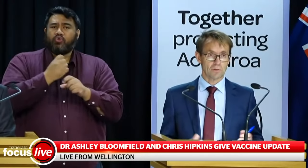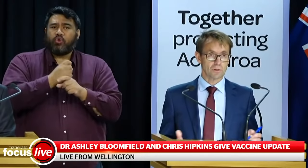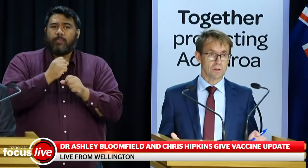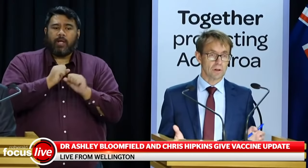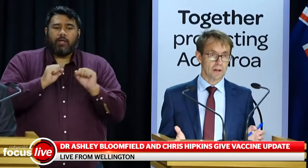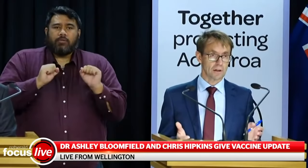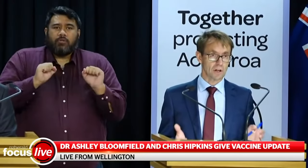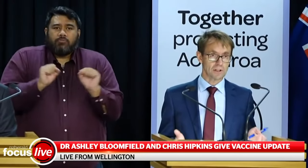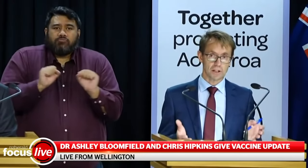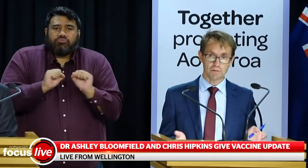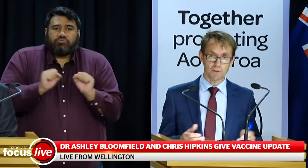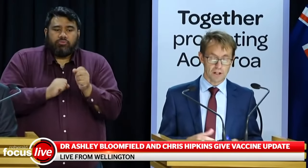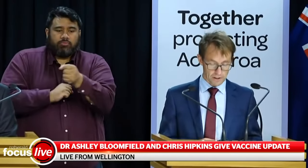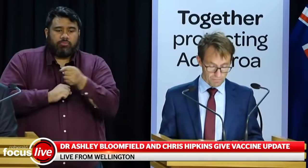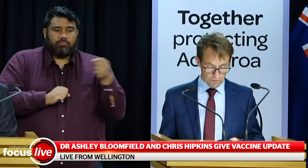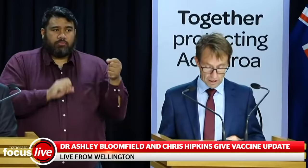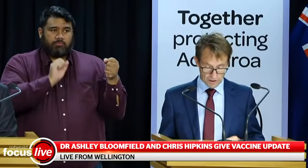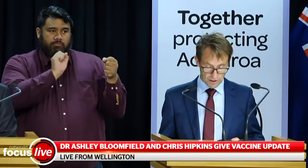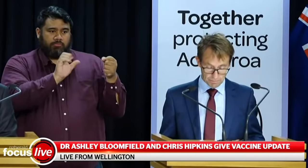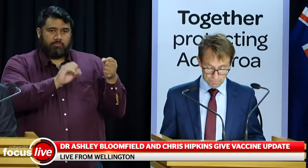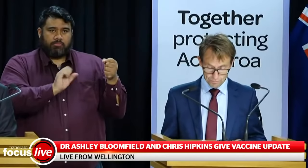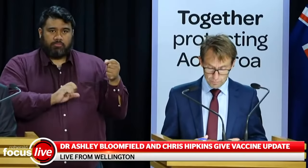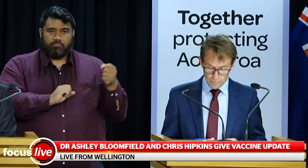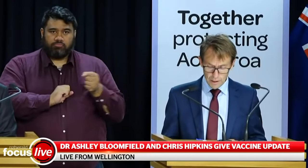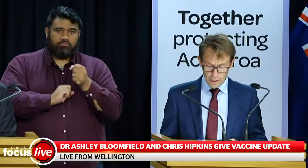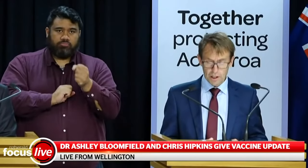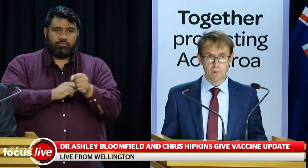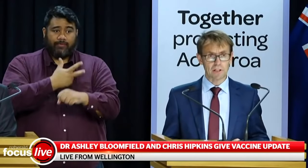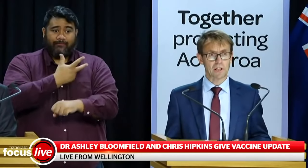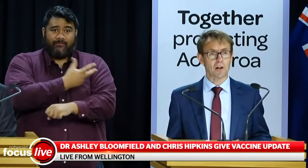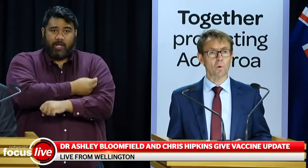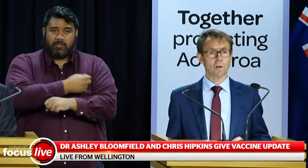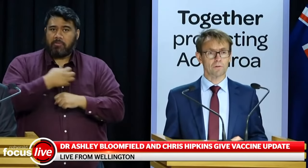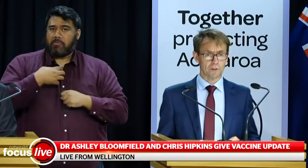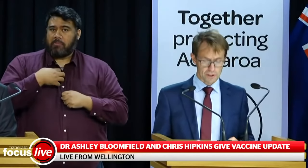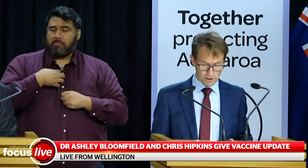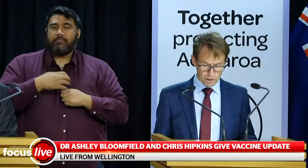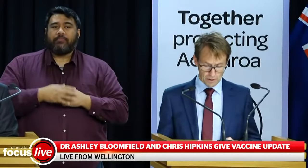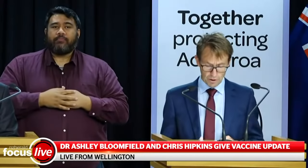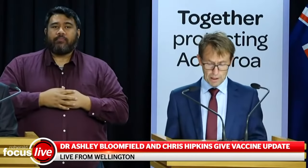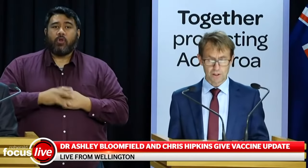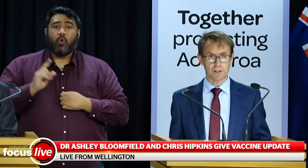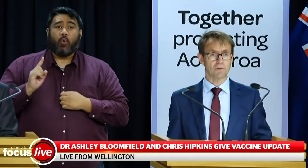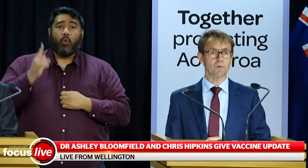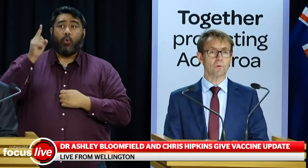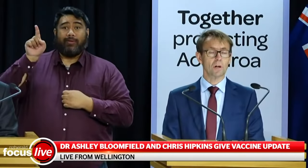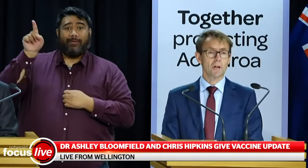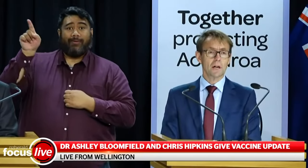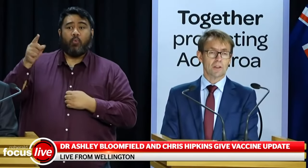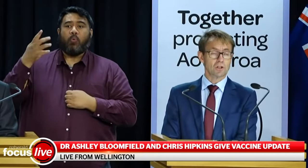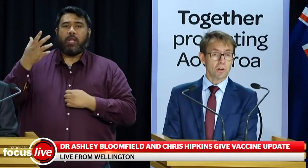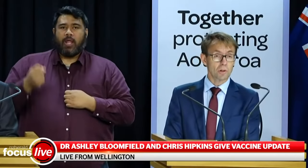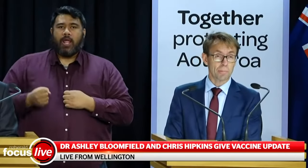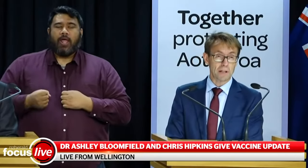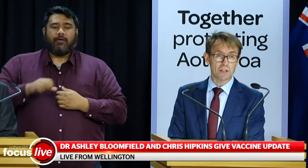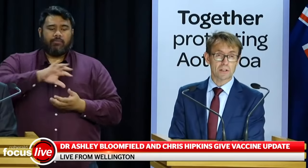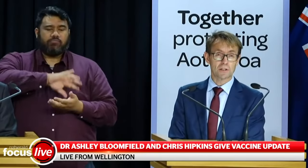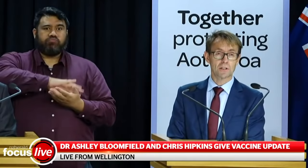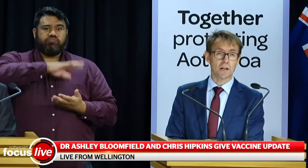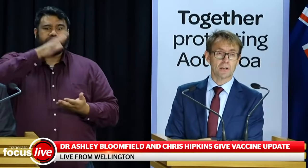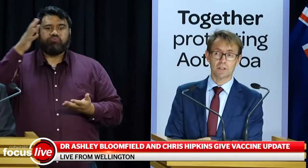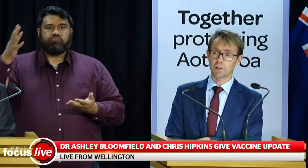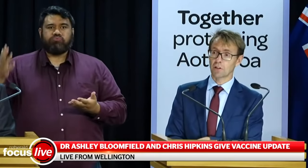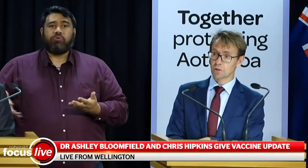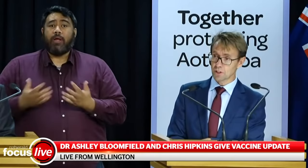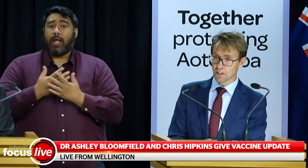for our Covid-19 Pfizer vaccine. Currently in our Auckland freezers we have capacity for, the total capacity